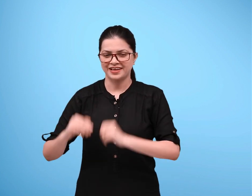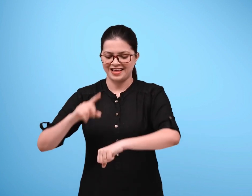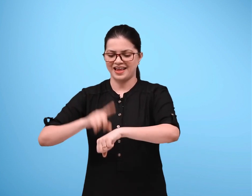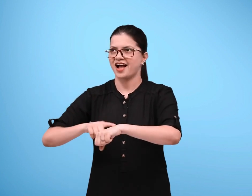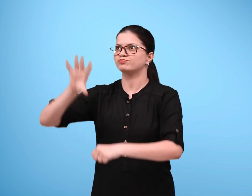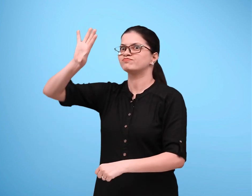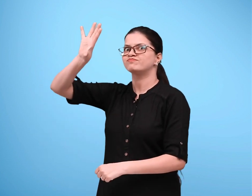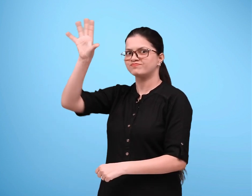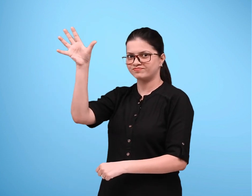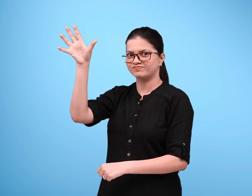clock.